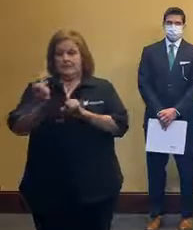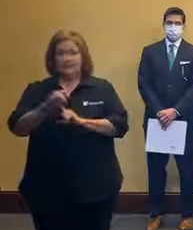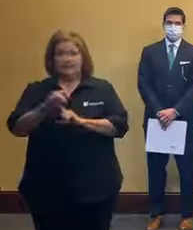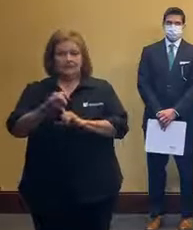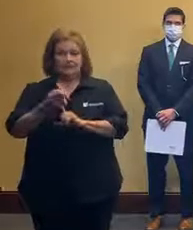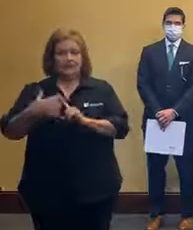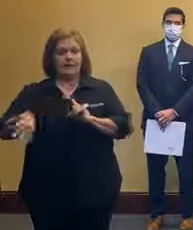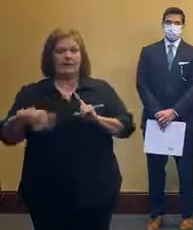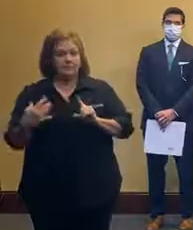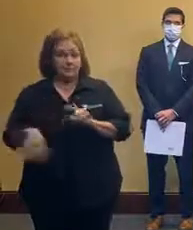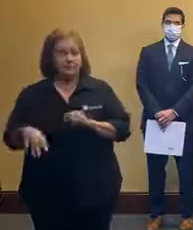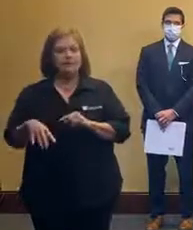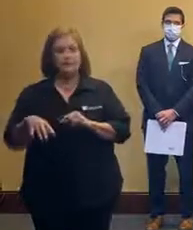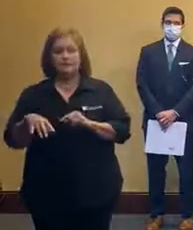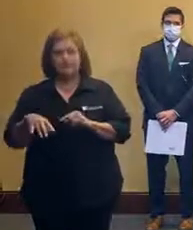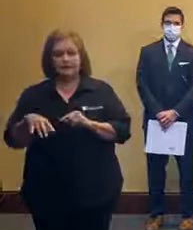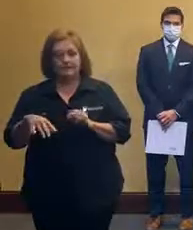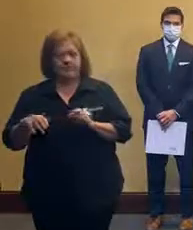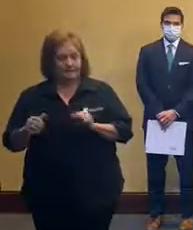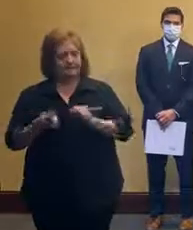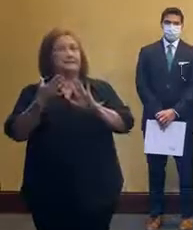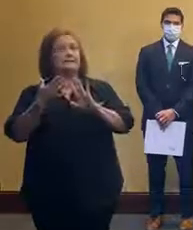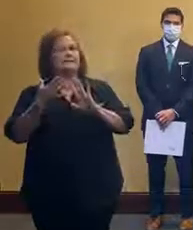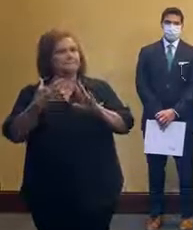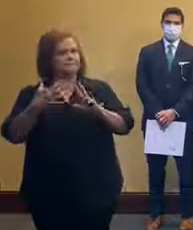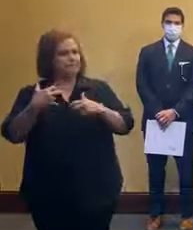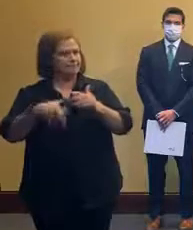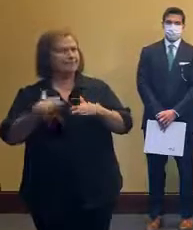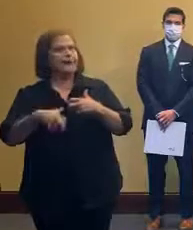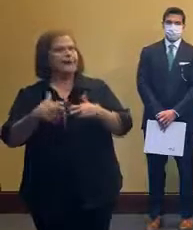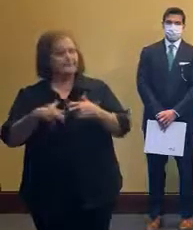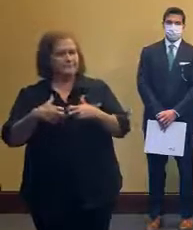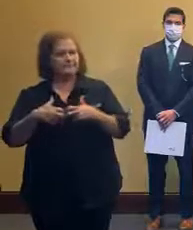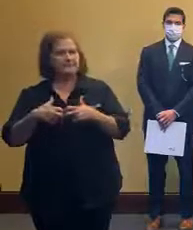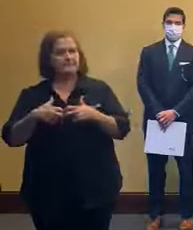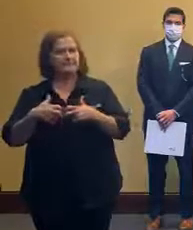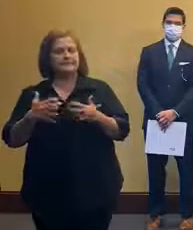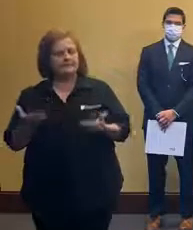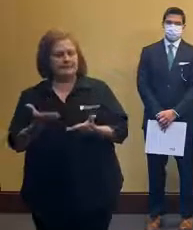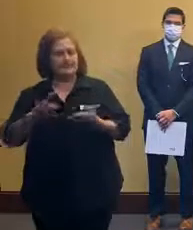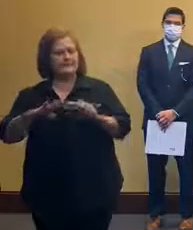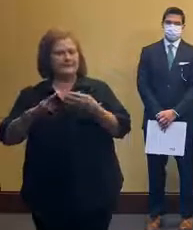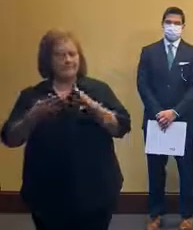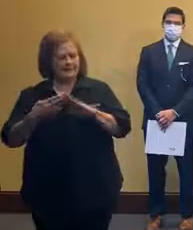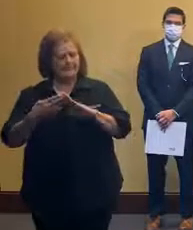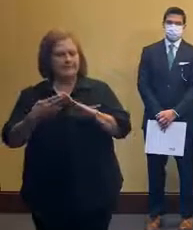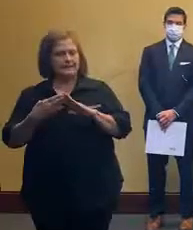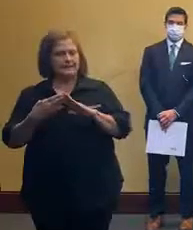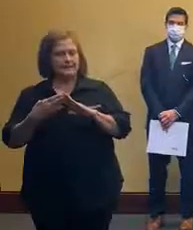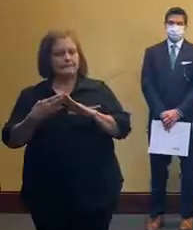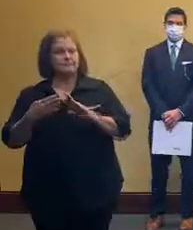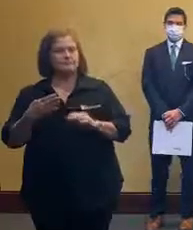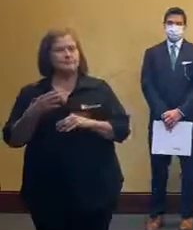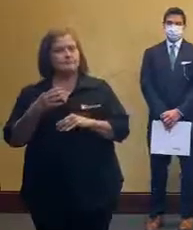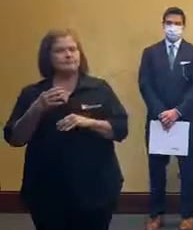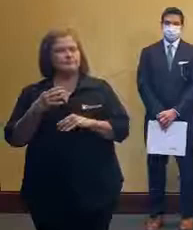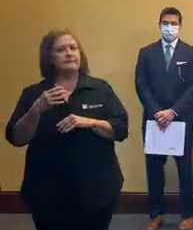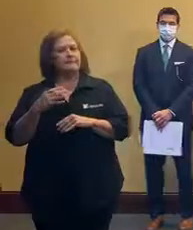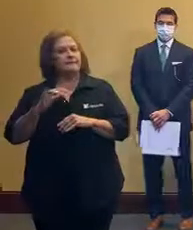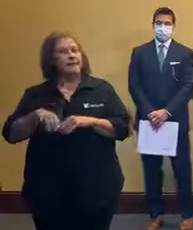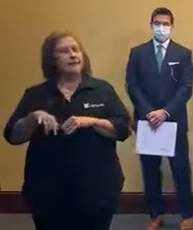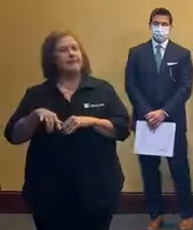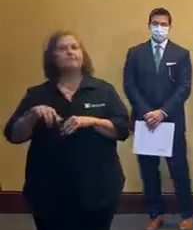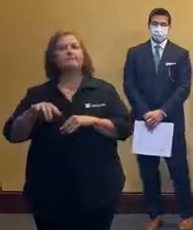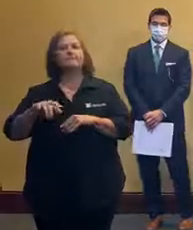disaster that we faced as a city, and really any other challenges that we faced as a city. It's different